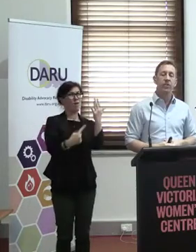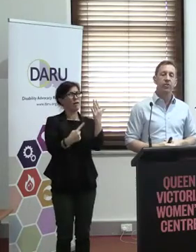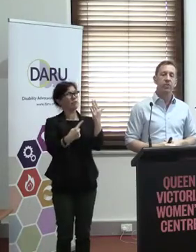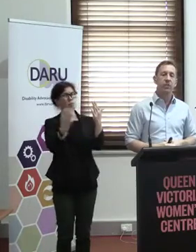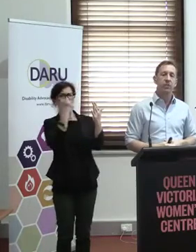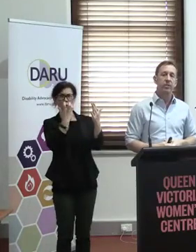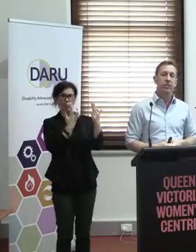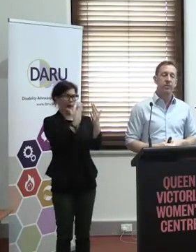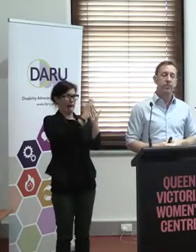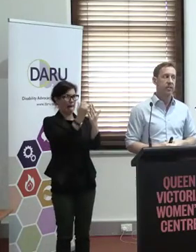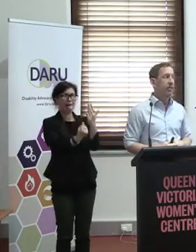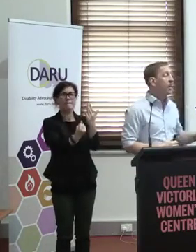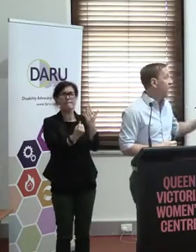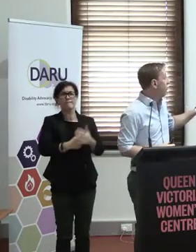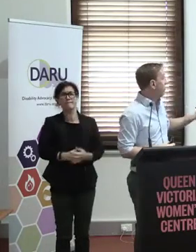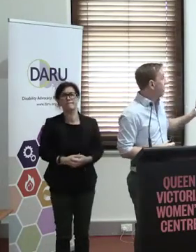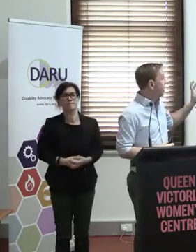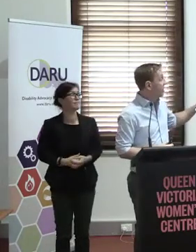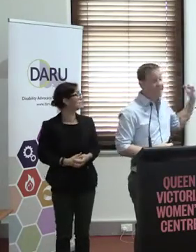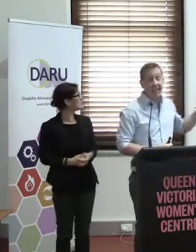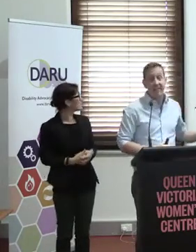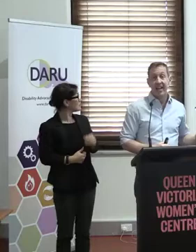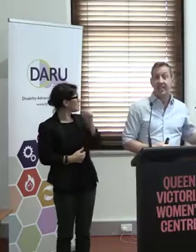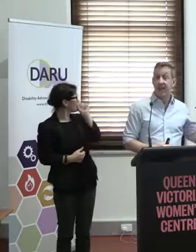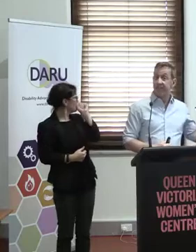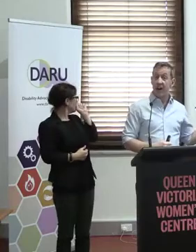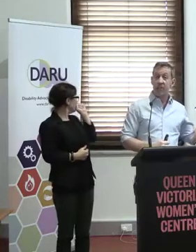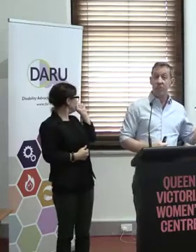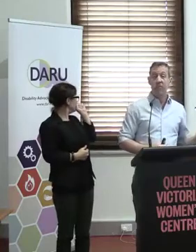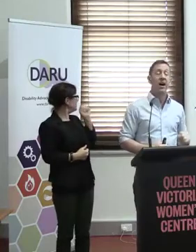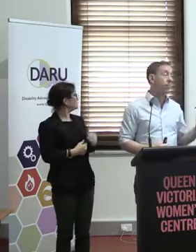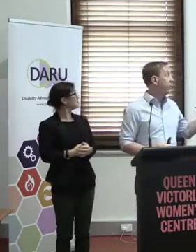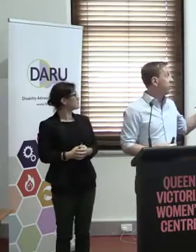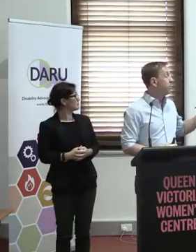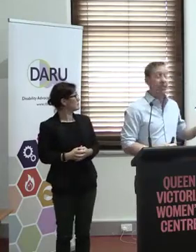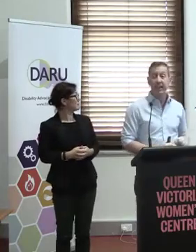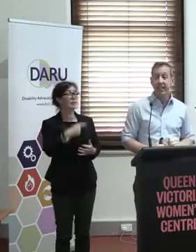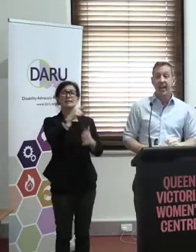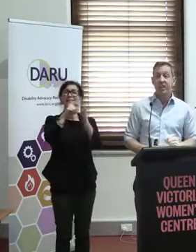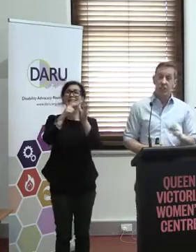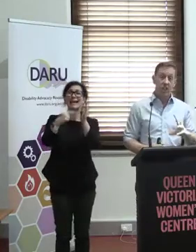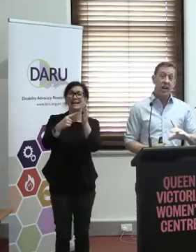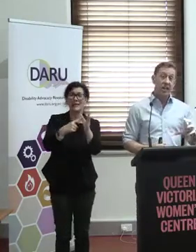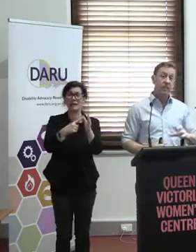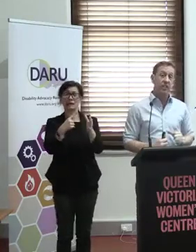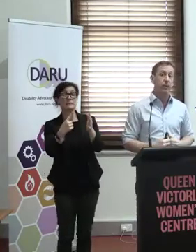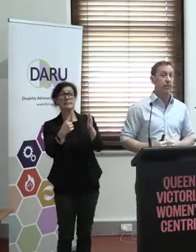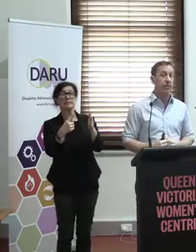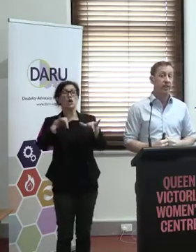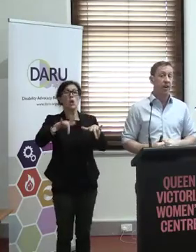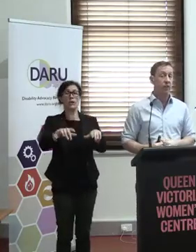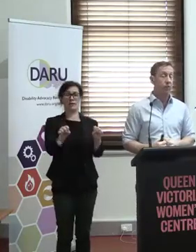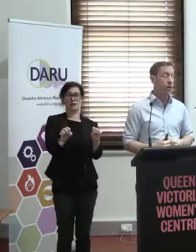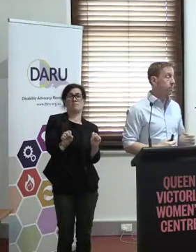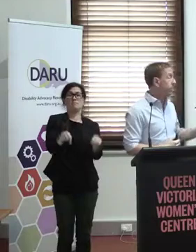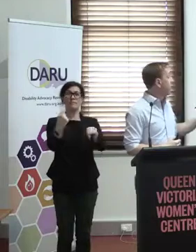3/4 of the issues people are presenting with. I will note that these data aren't final. Those numbers may change slightly once we